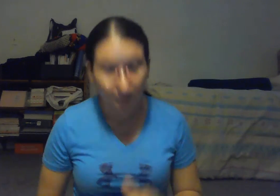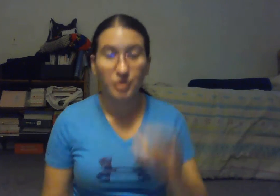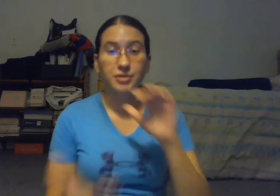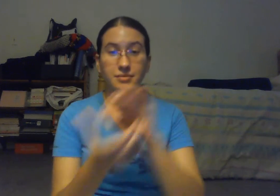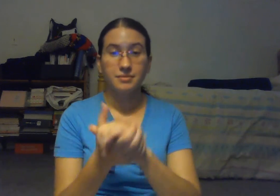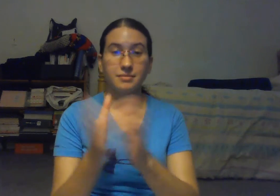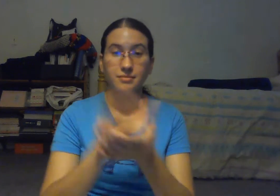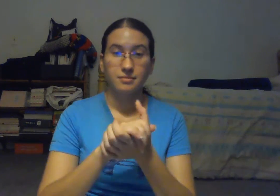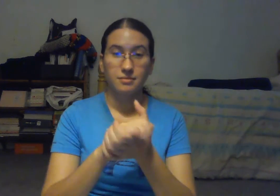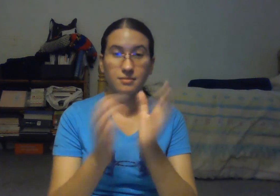Hamburger.